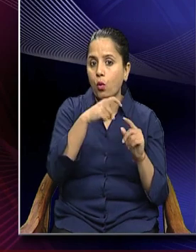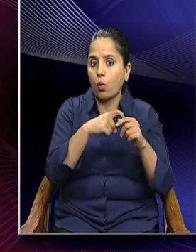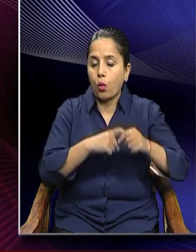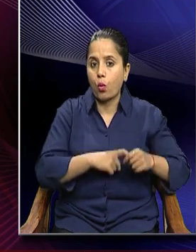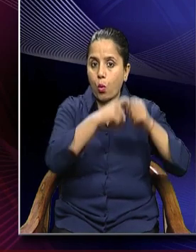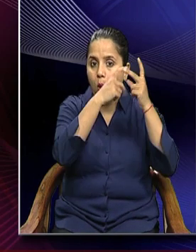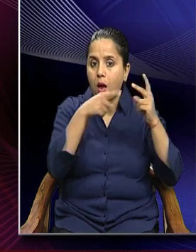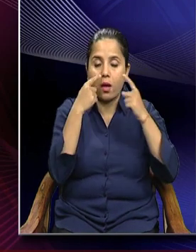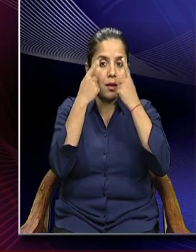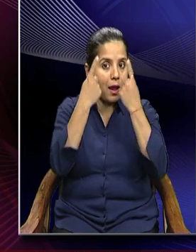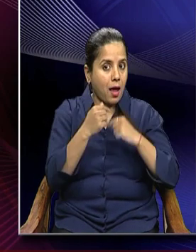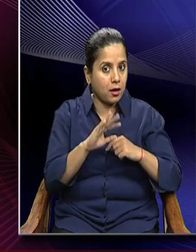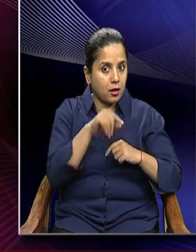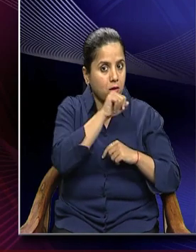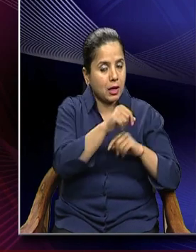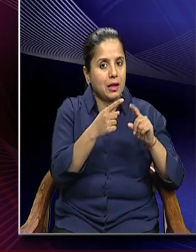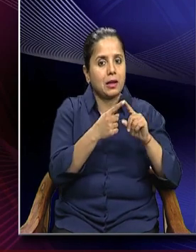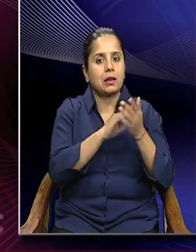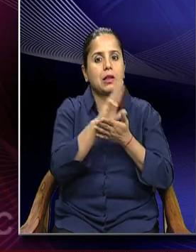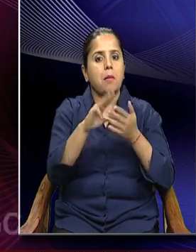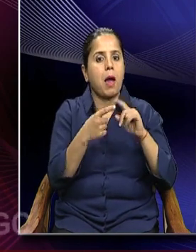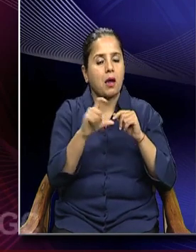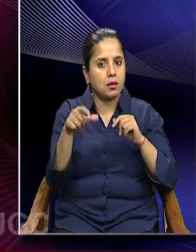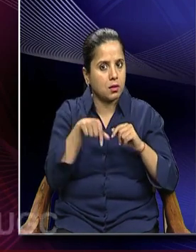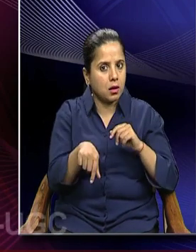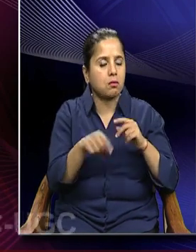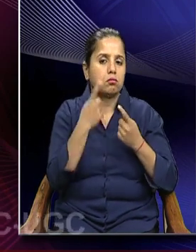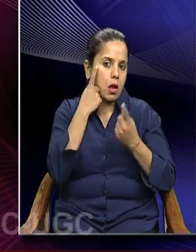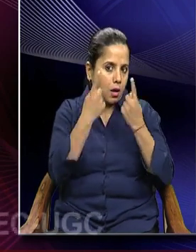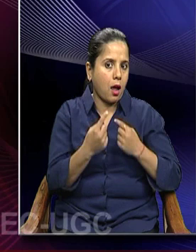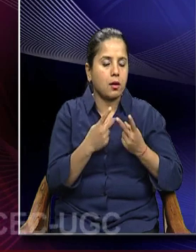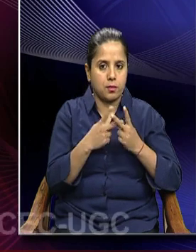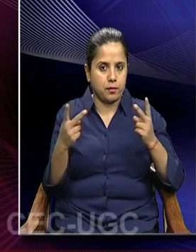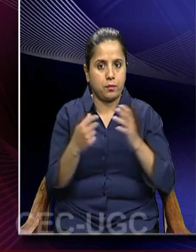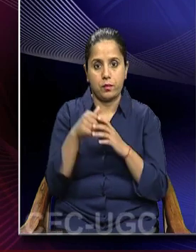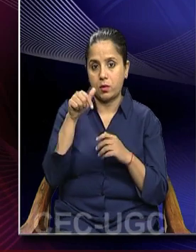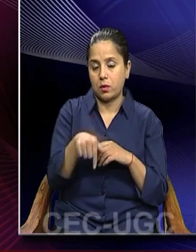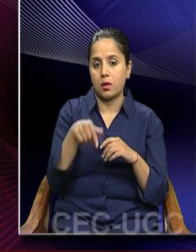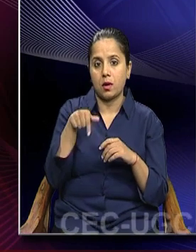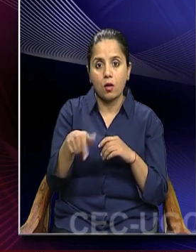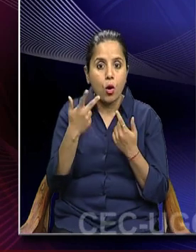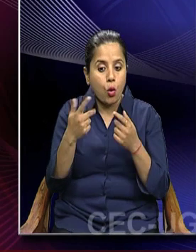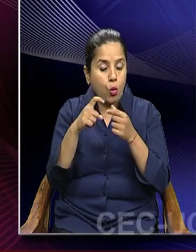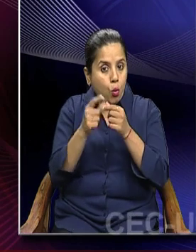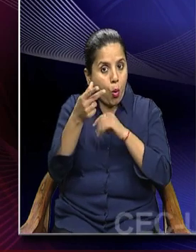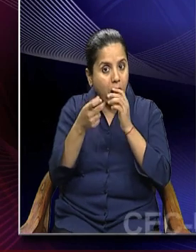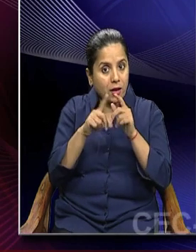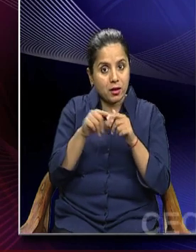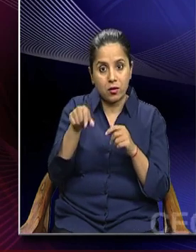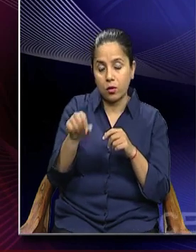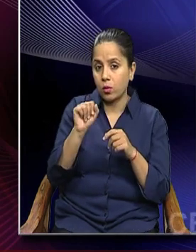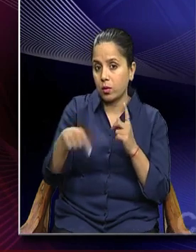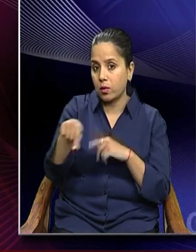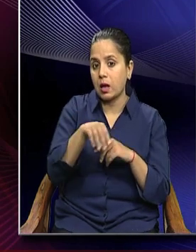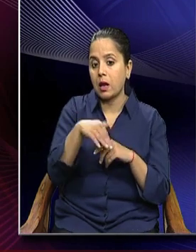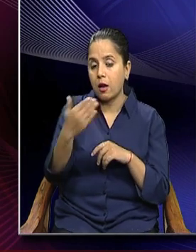do analysis which is theme based, like thematic analysis, etc. Here in quantitative the researcher is detached,